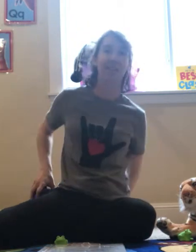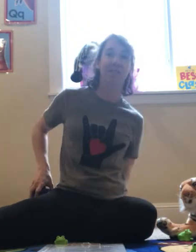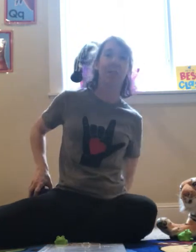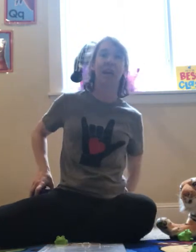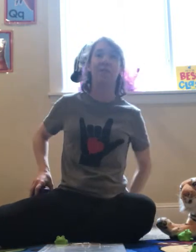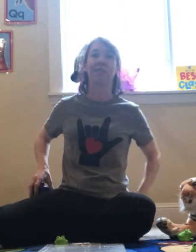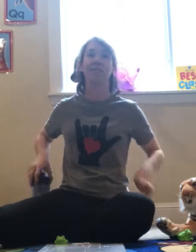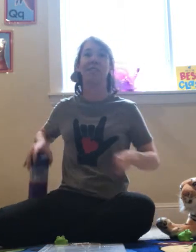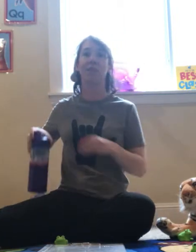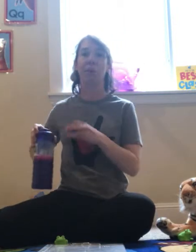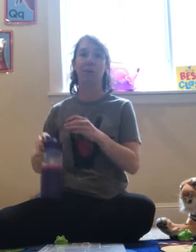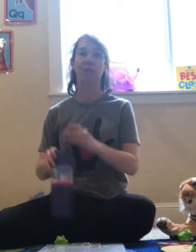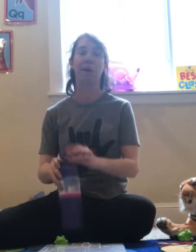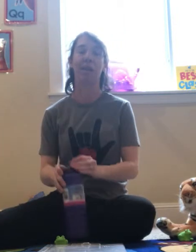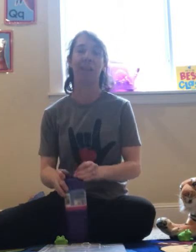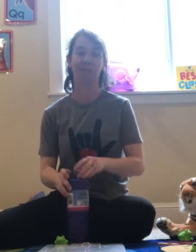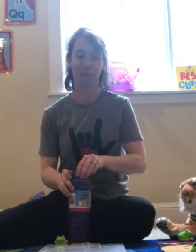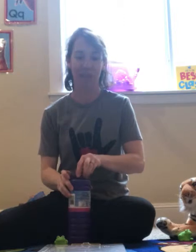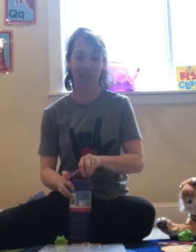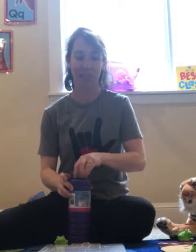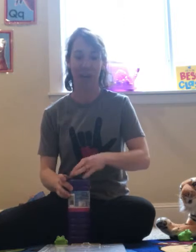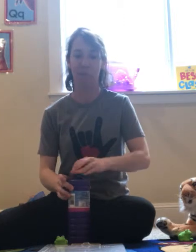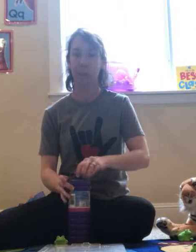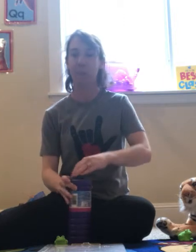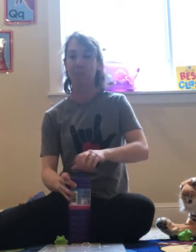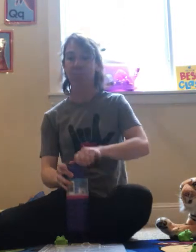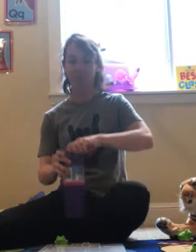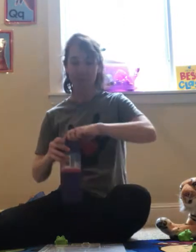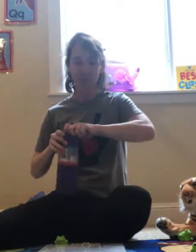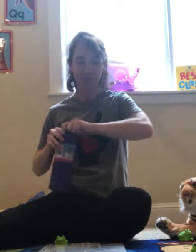some laughs, and seeing the bubbles come out again make the kids happy.